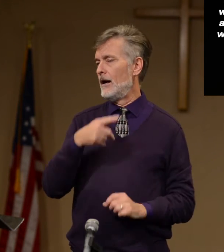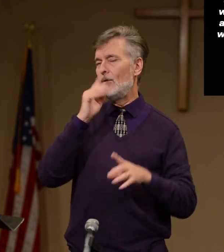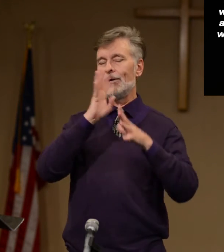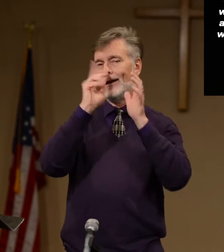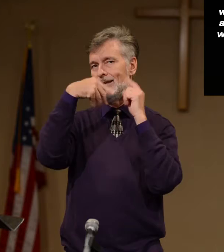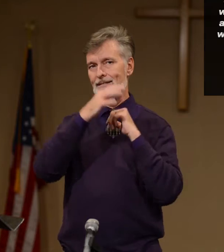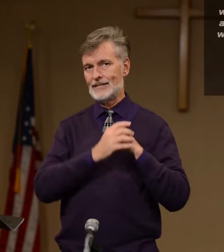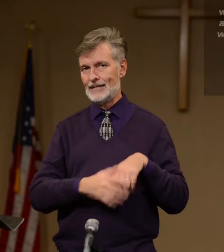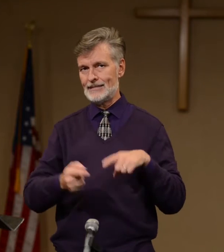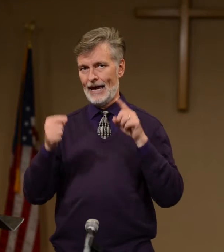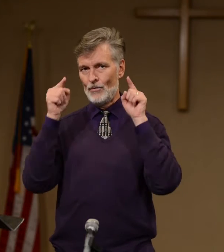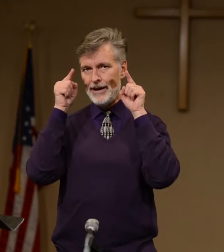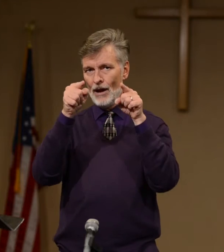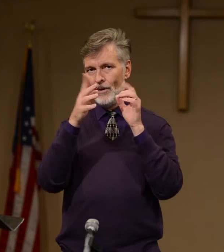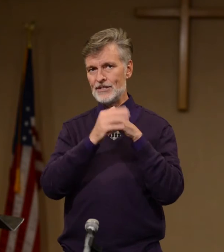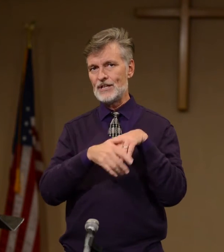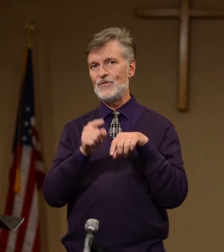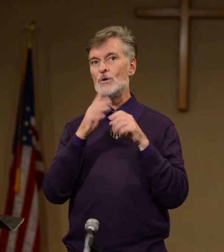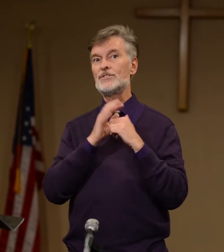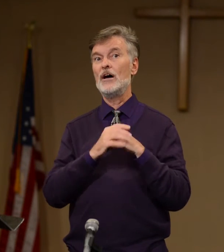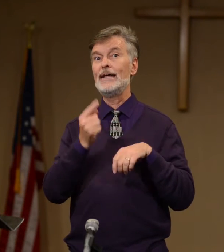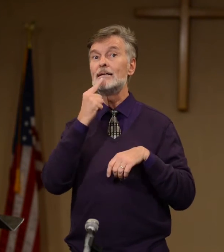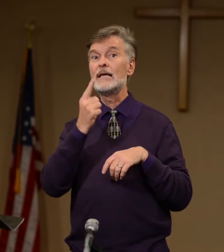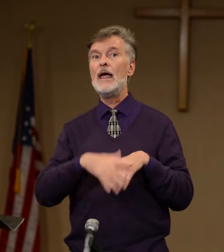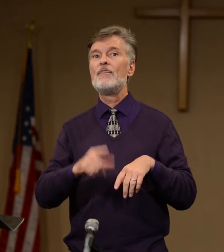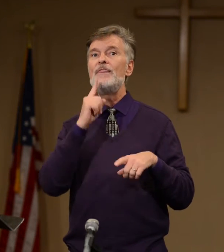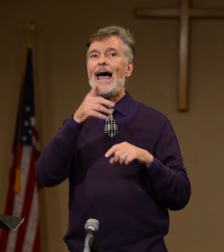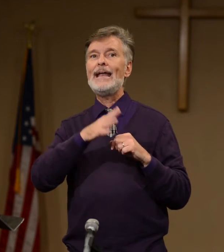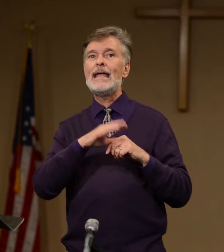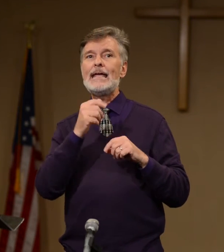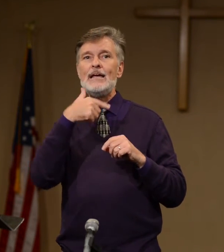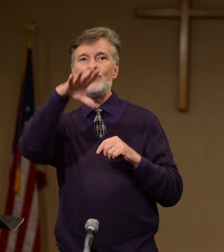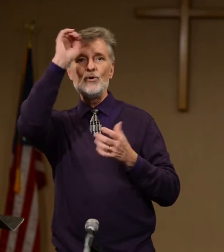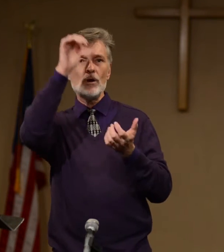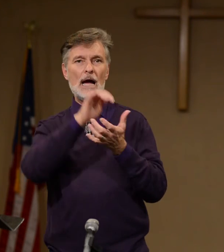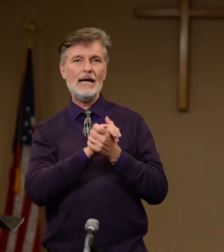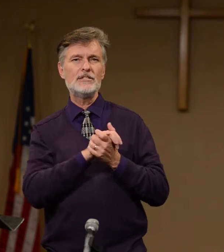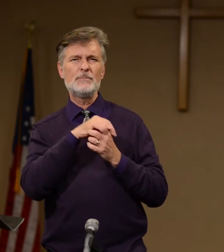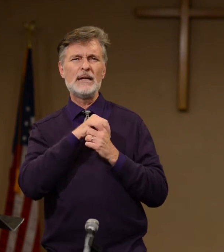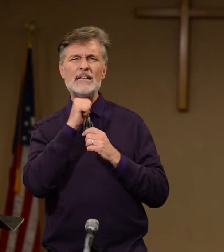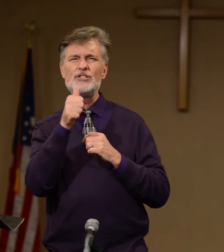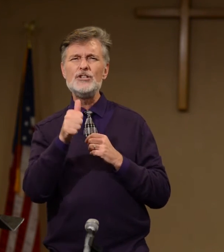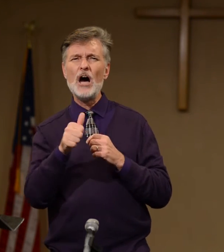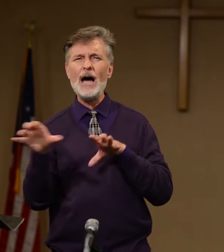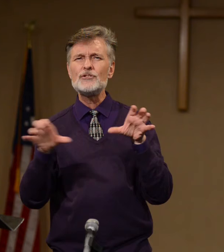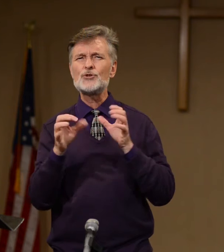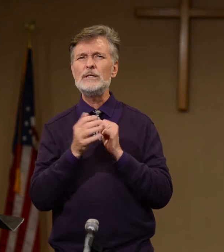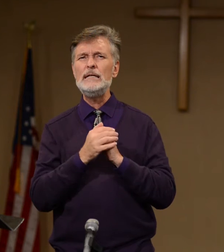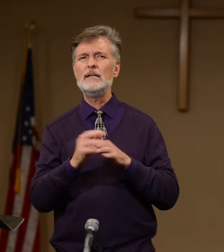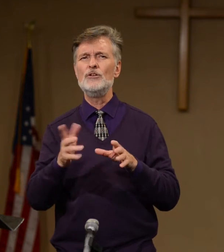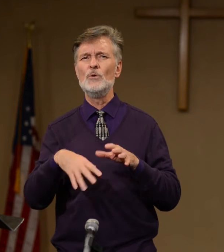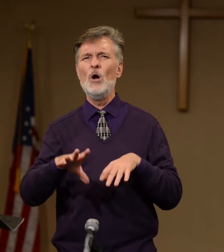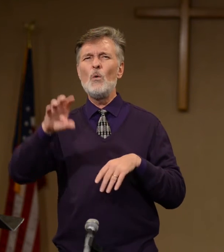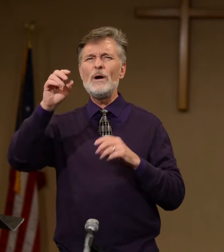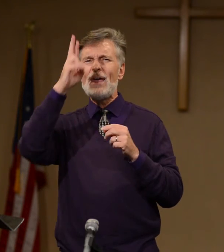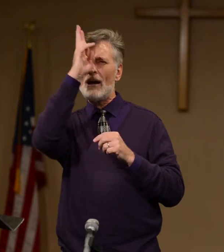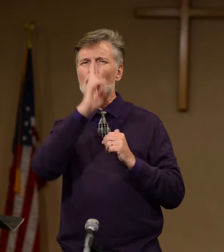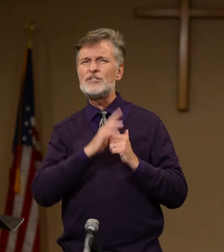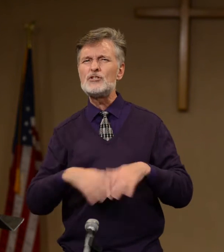We're not going to discuss that. What I want us to focus on is that if your husband is not treating you with that